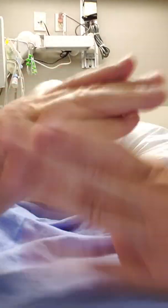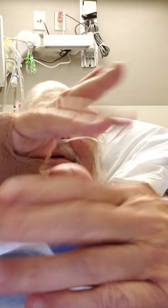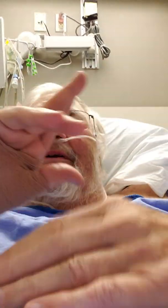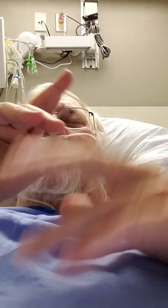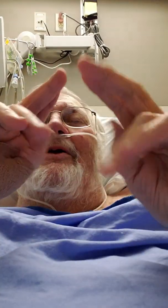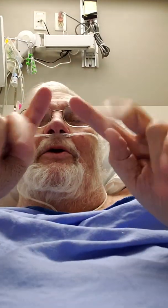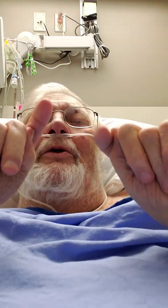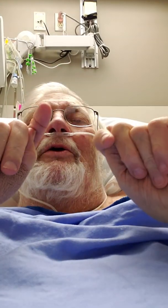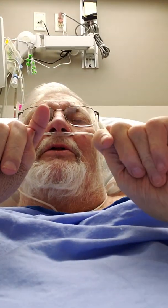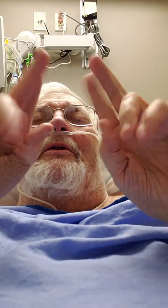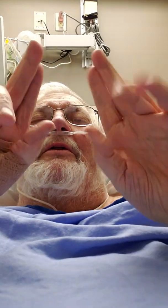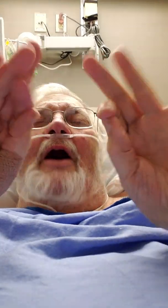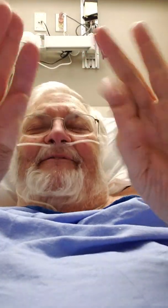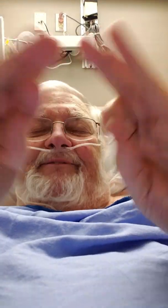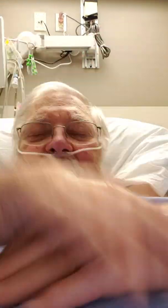fighting. Tough.